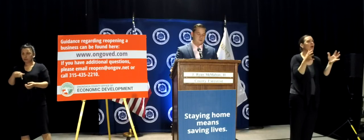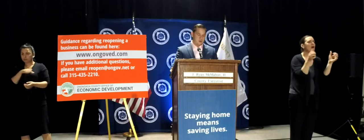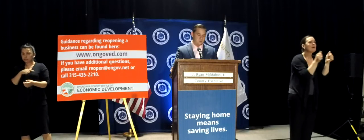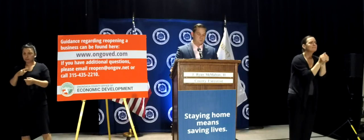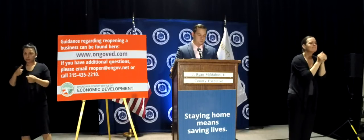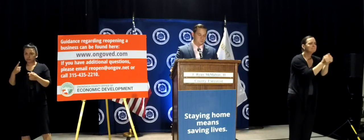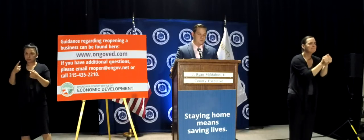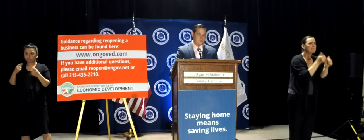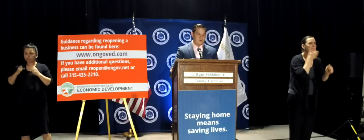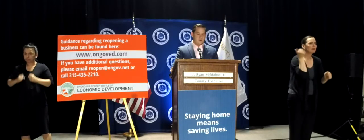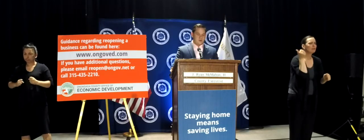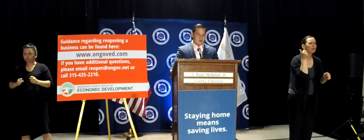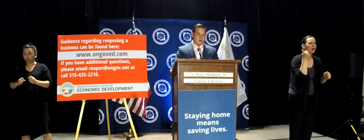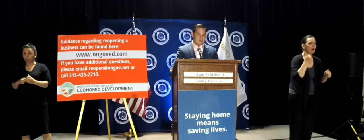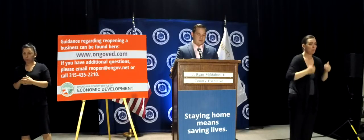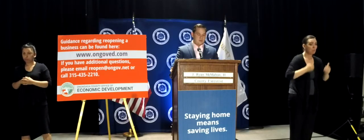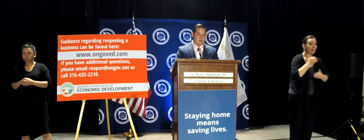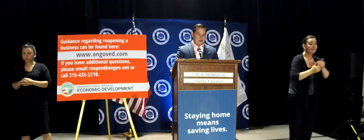all of this. So